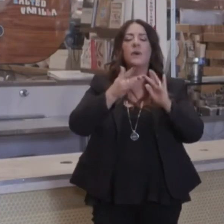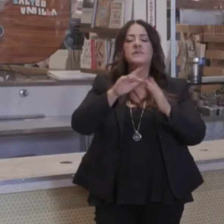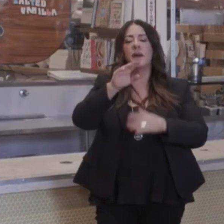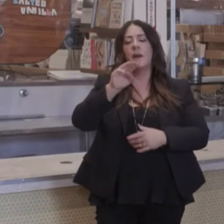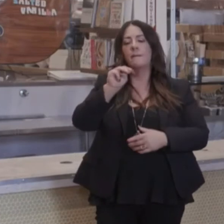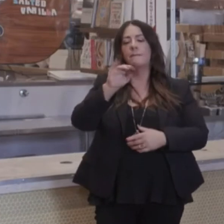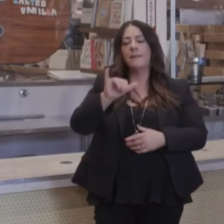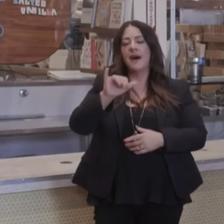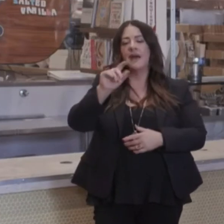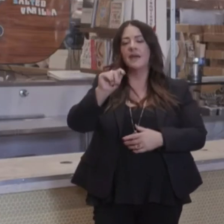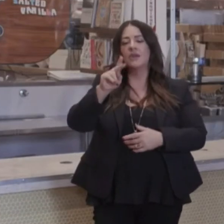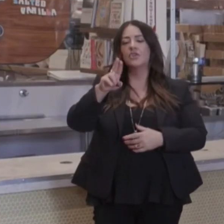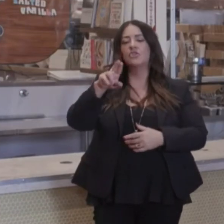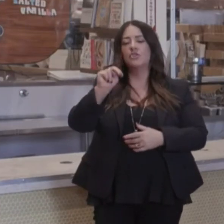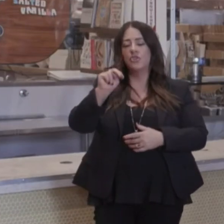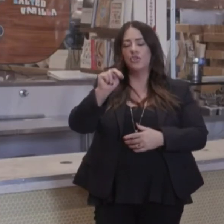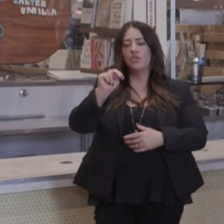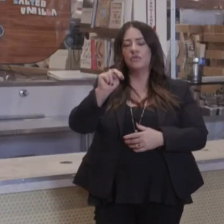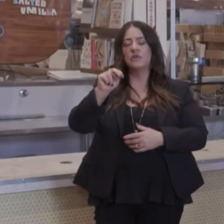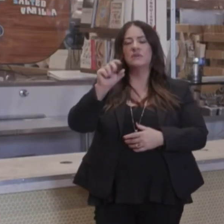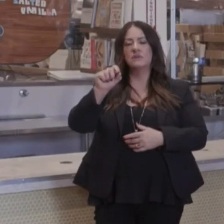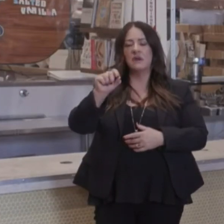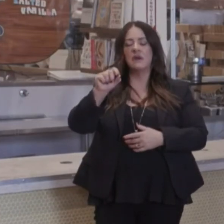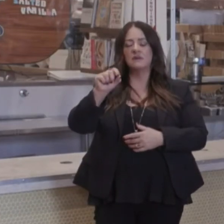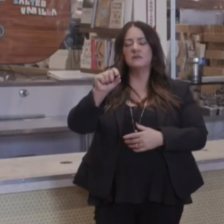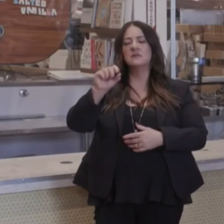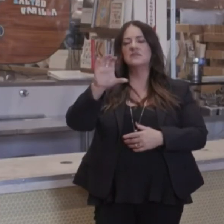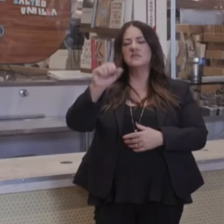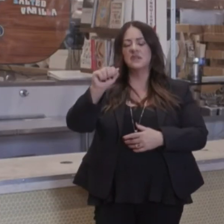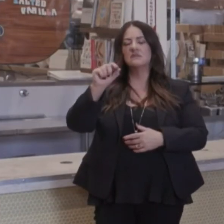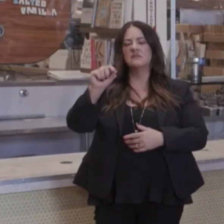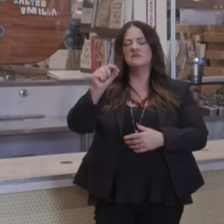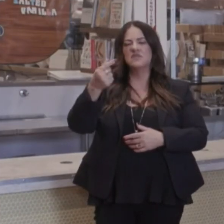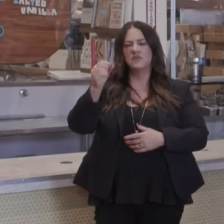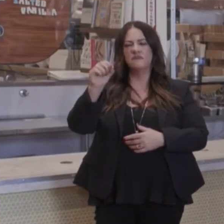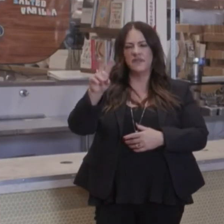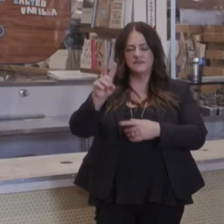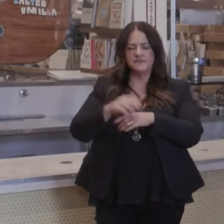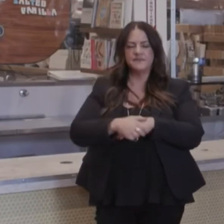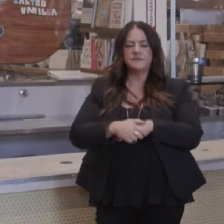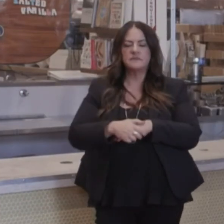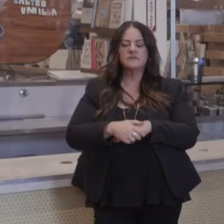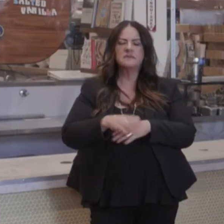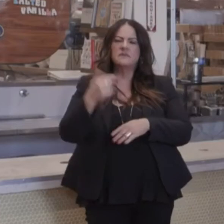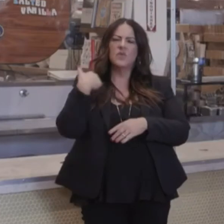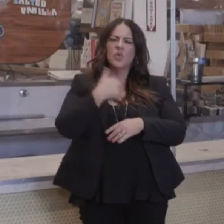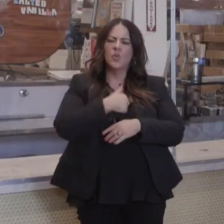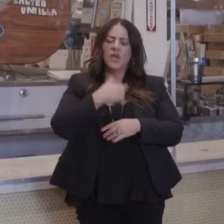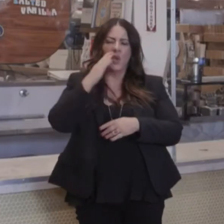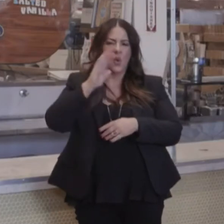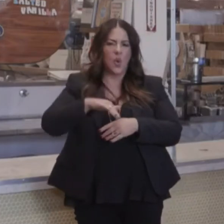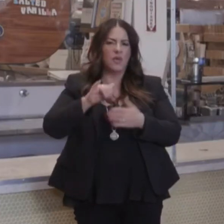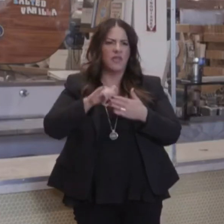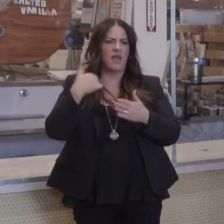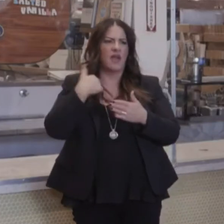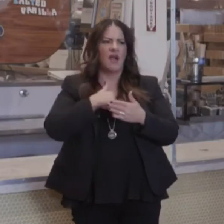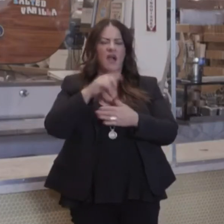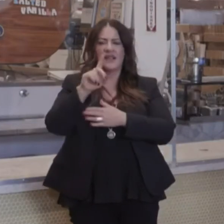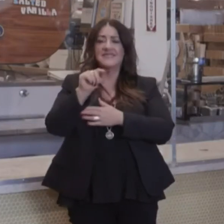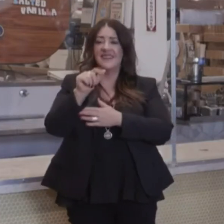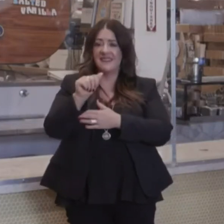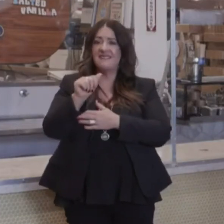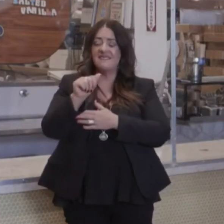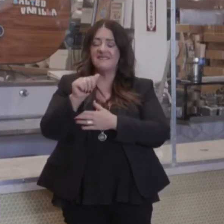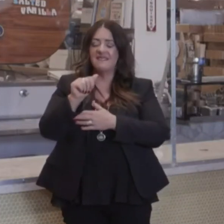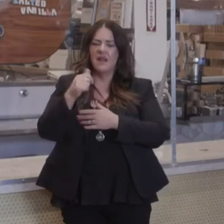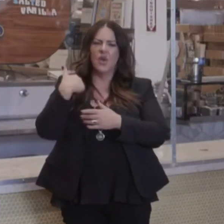turn is up to get the vaccine based upon the tiering that we put out, but also have an end-to-end in terms of our data analytics, the ability